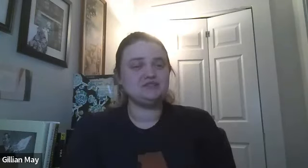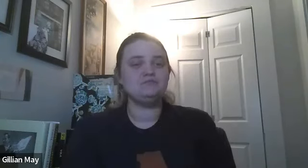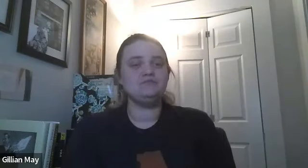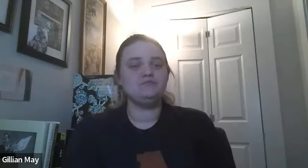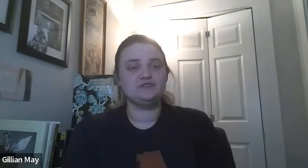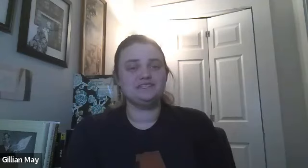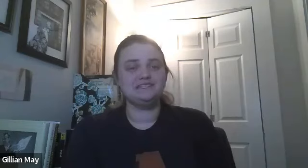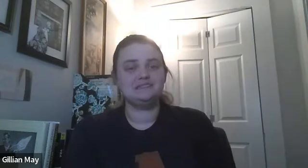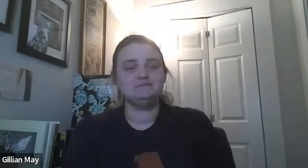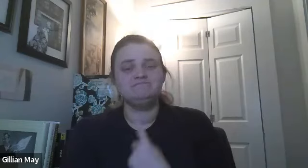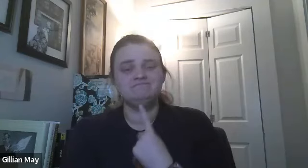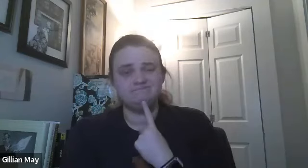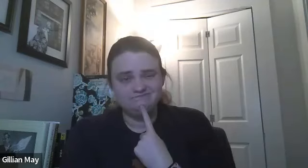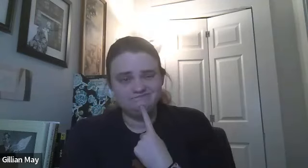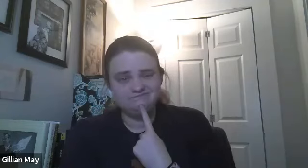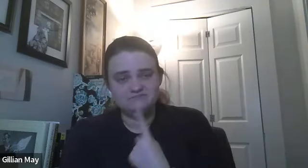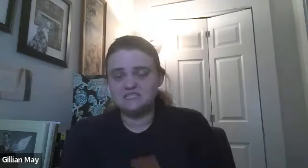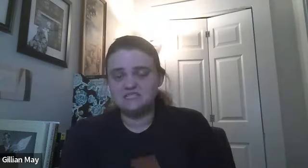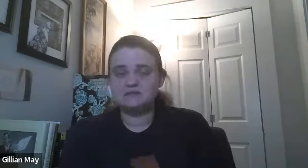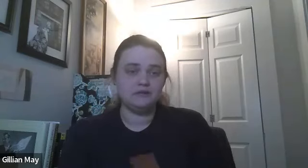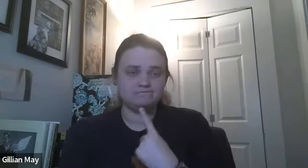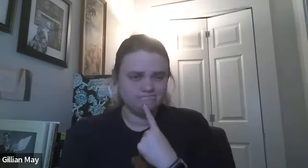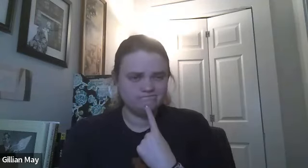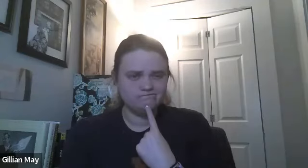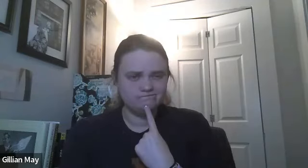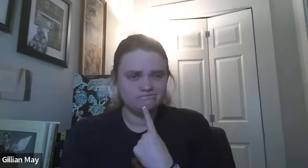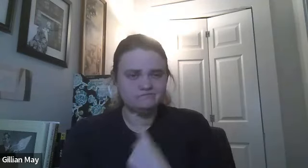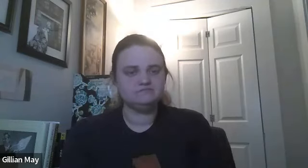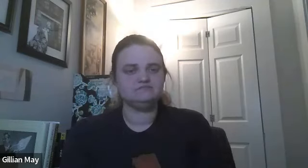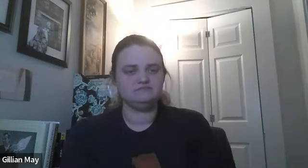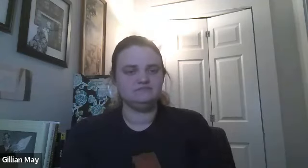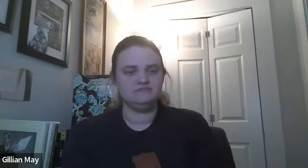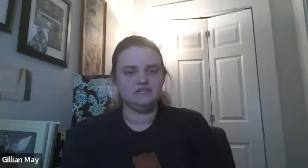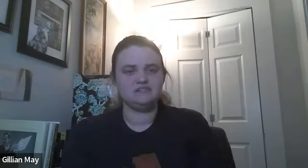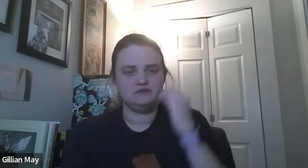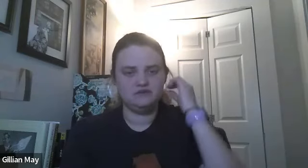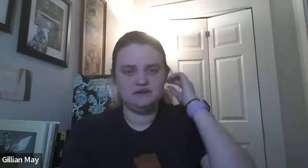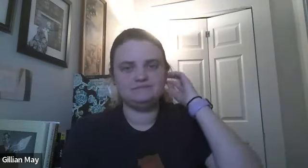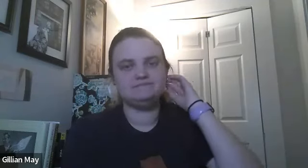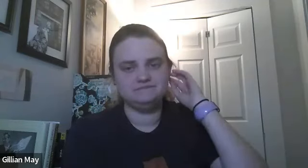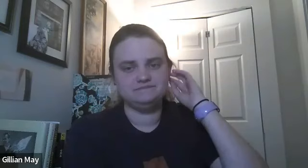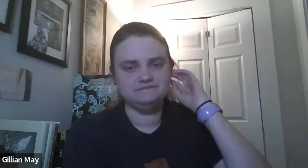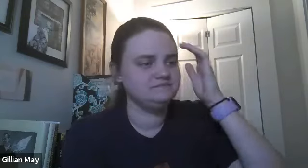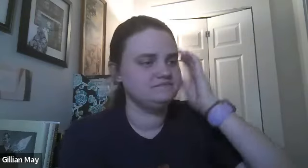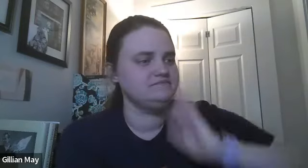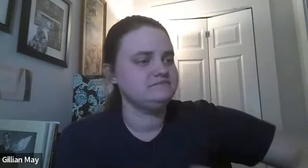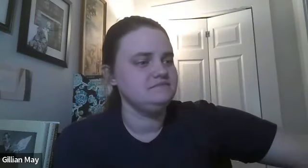you versus disappointed. That sort of thing.